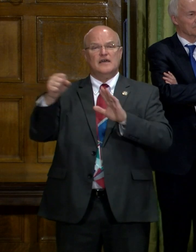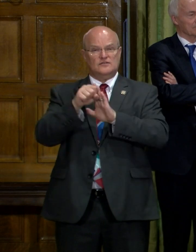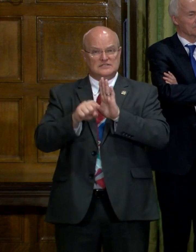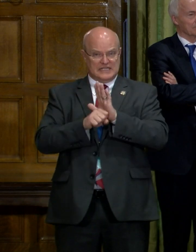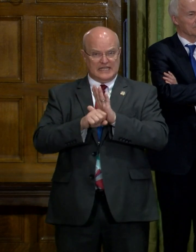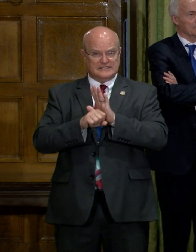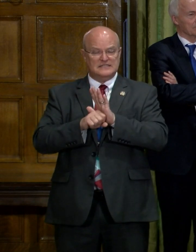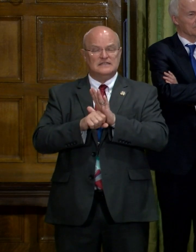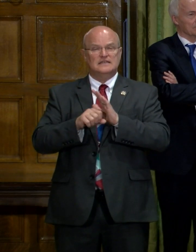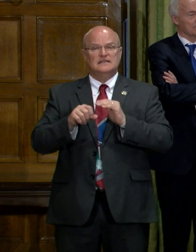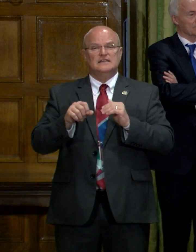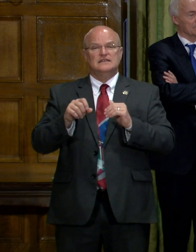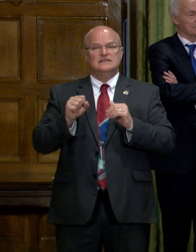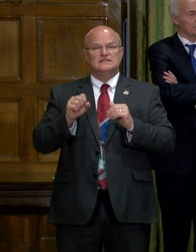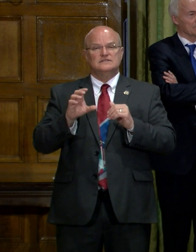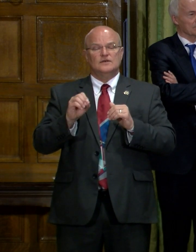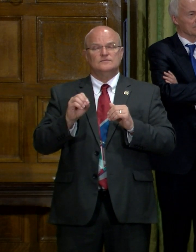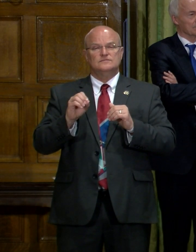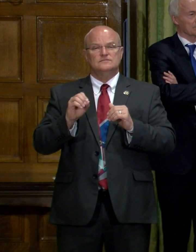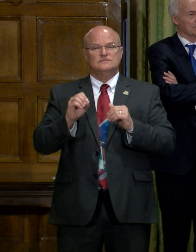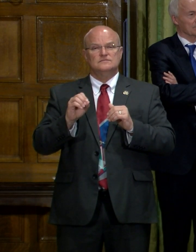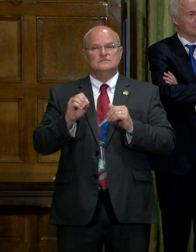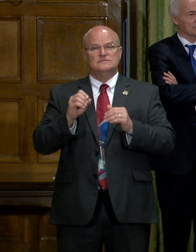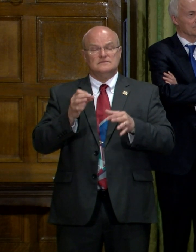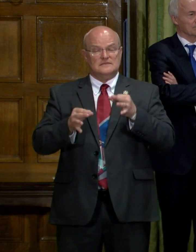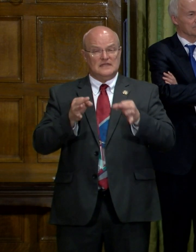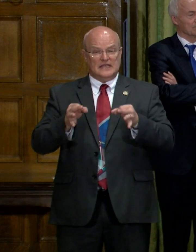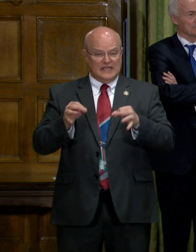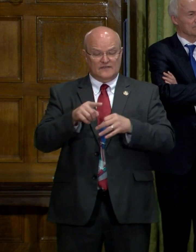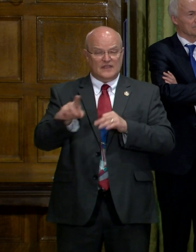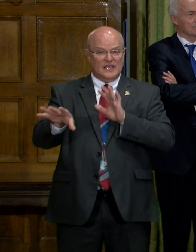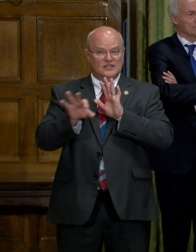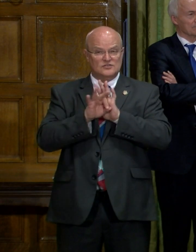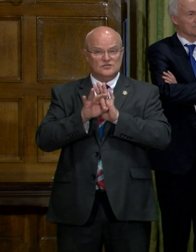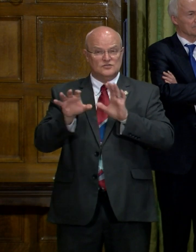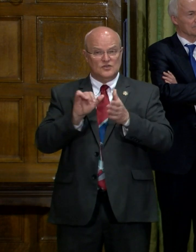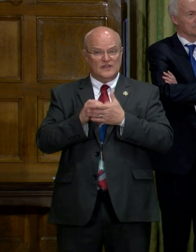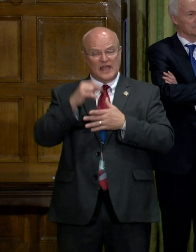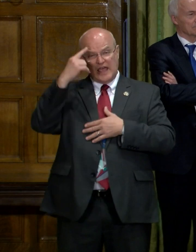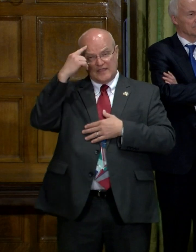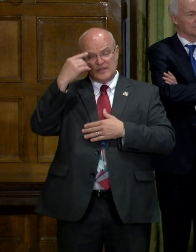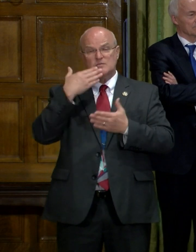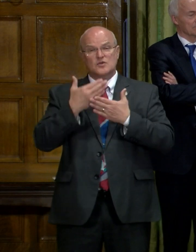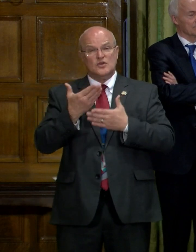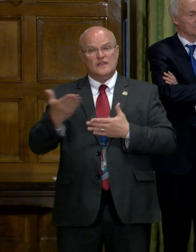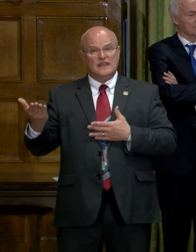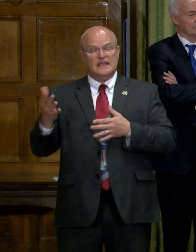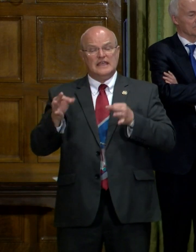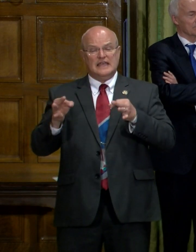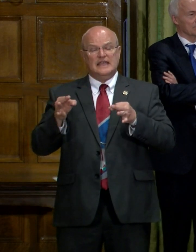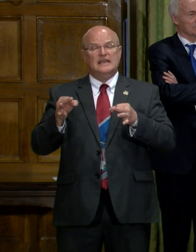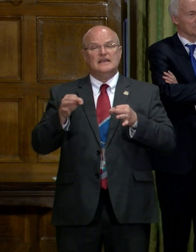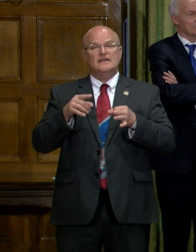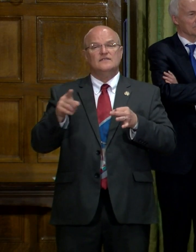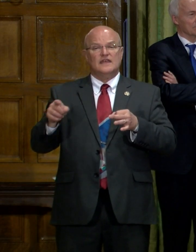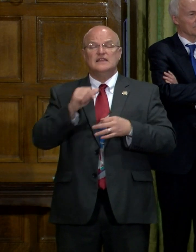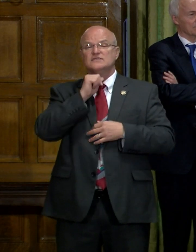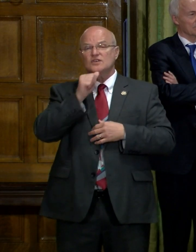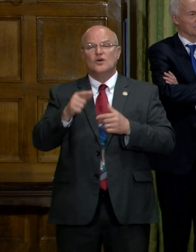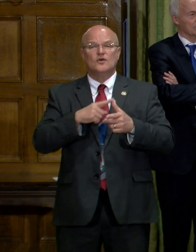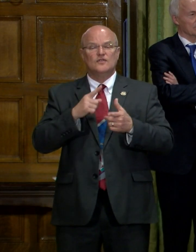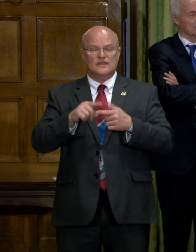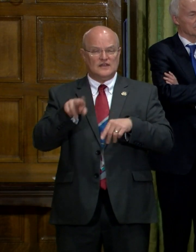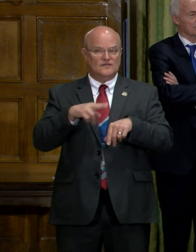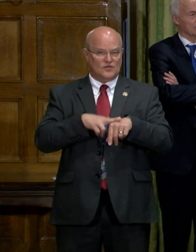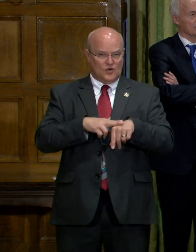spread cases in our surrounding states. If they choose to do that, I think that will be a good thing. And if they don't, then